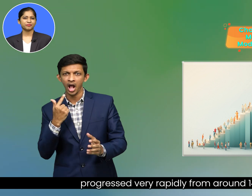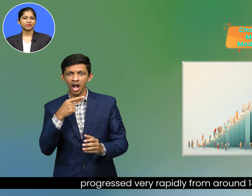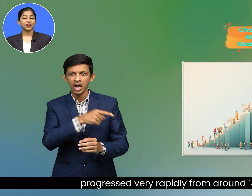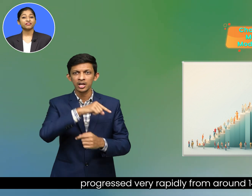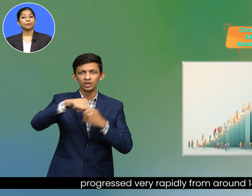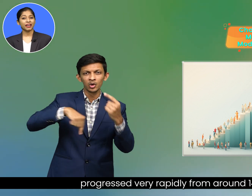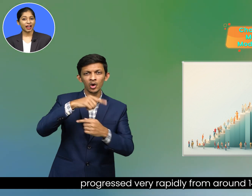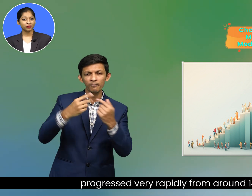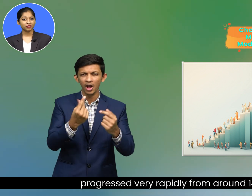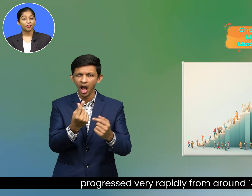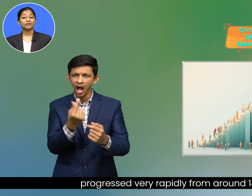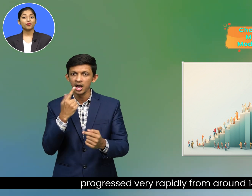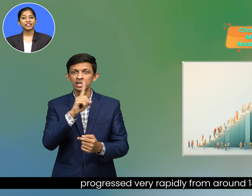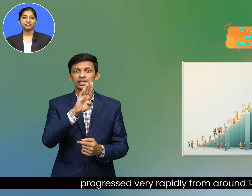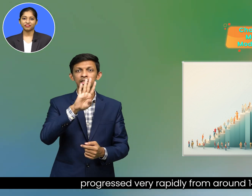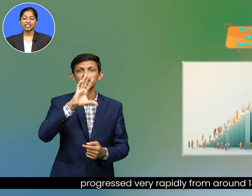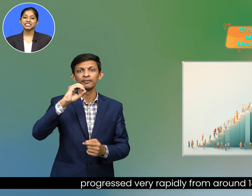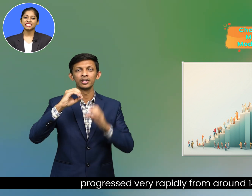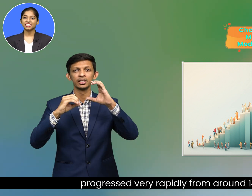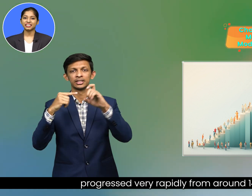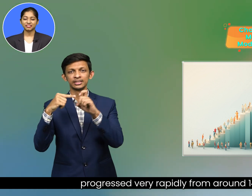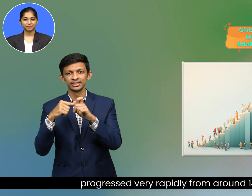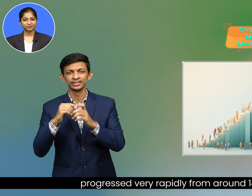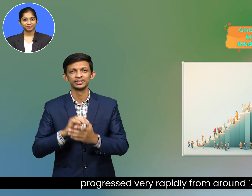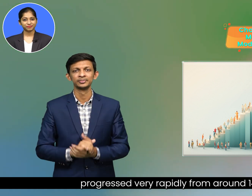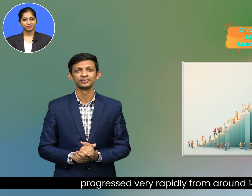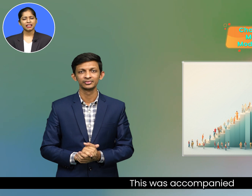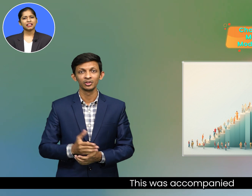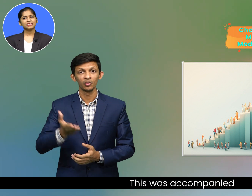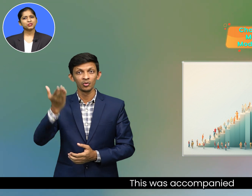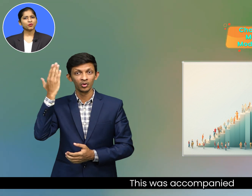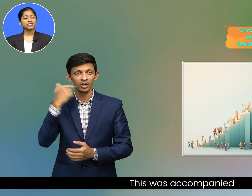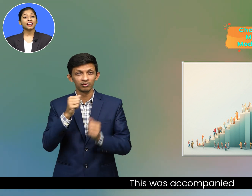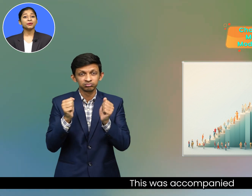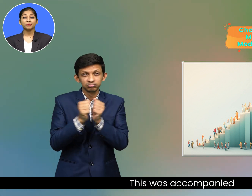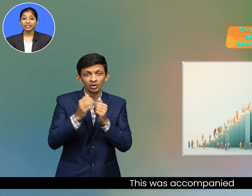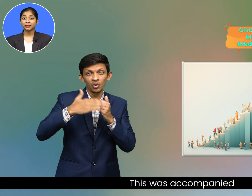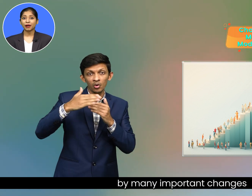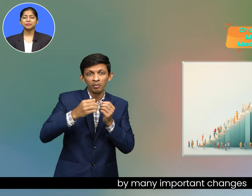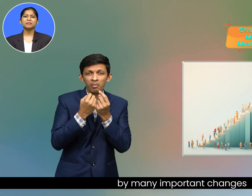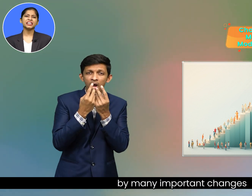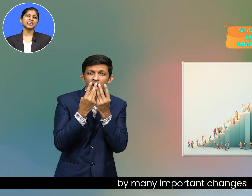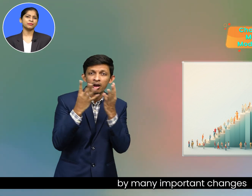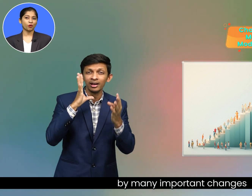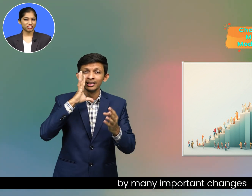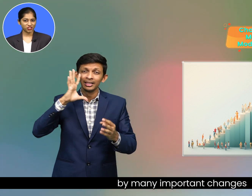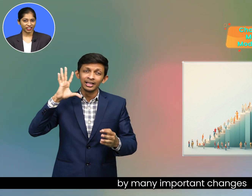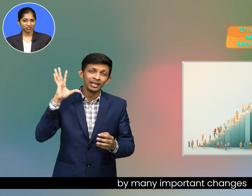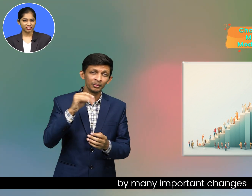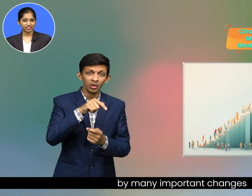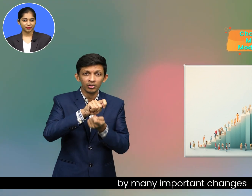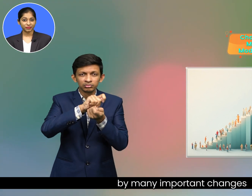rapidly from around 1450 CE. This was accompanied by many